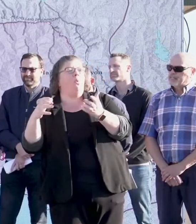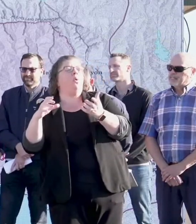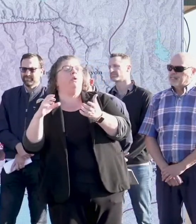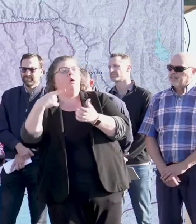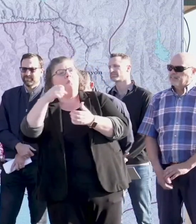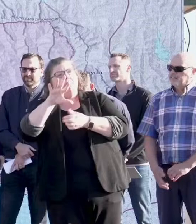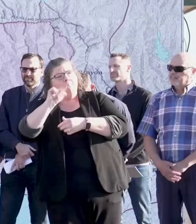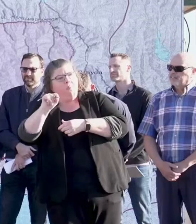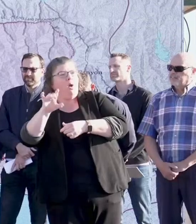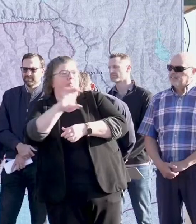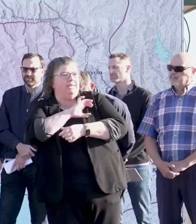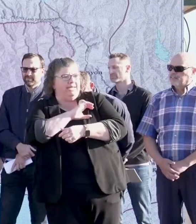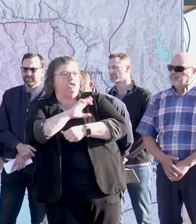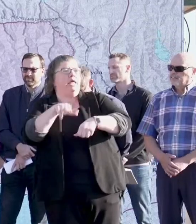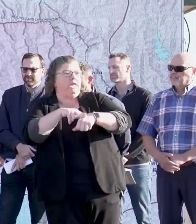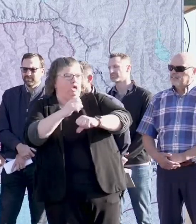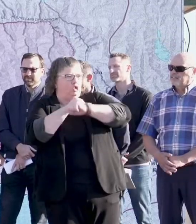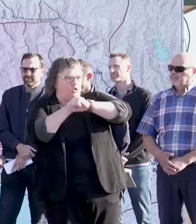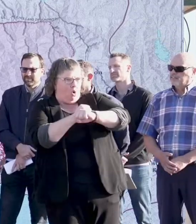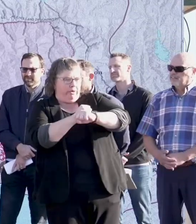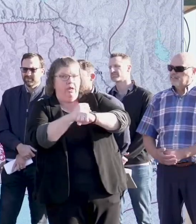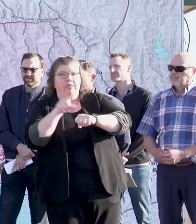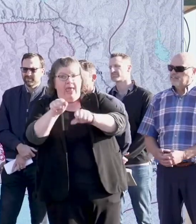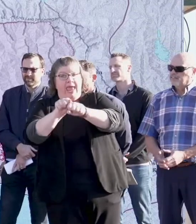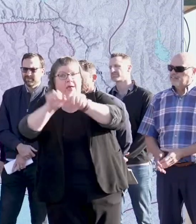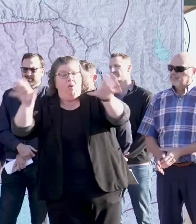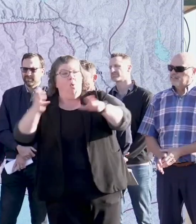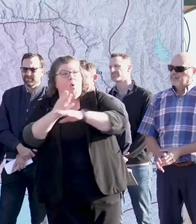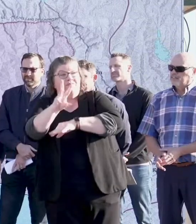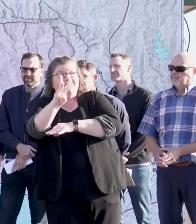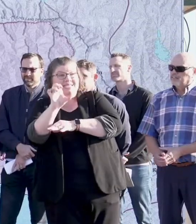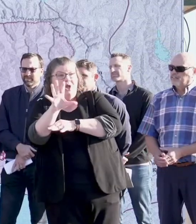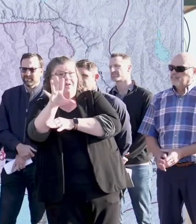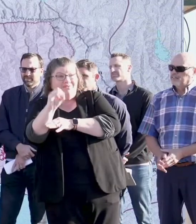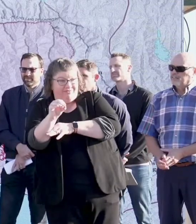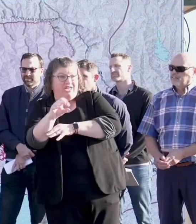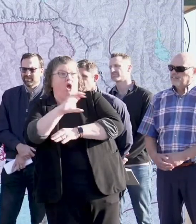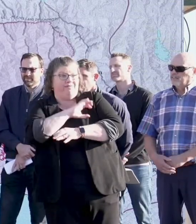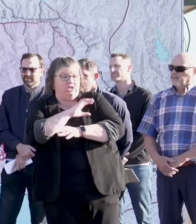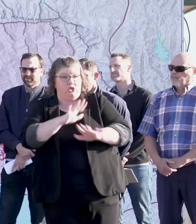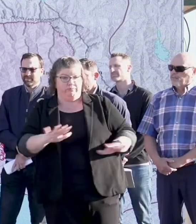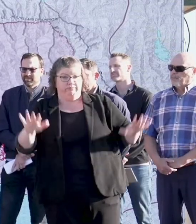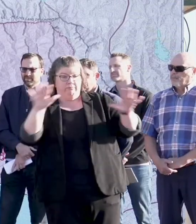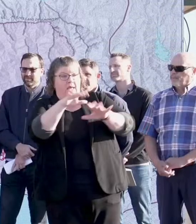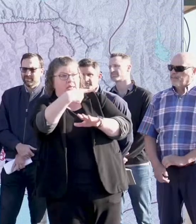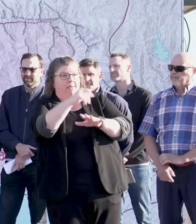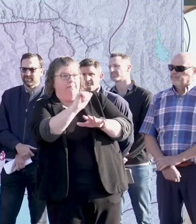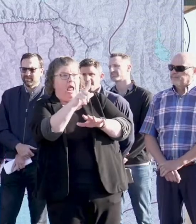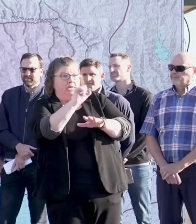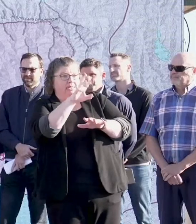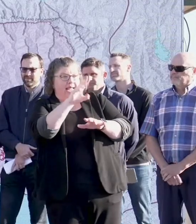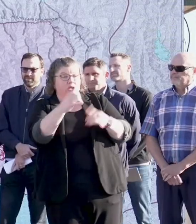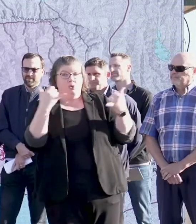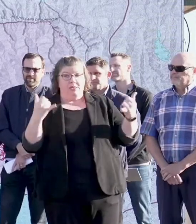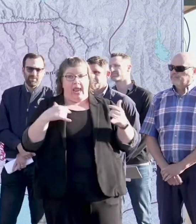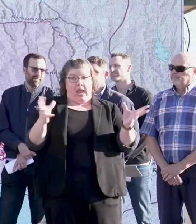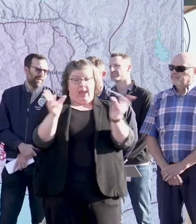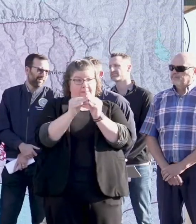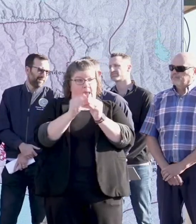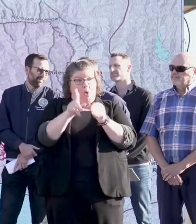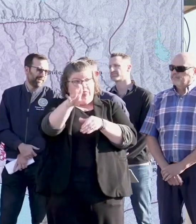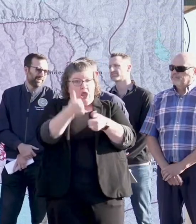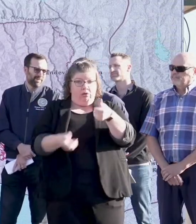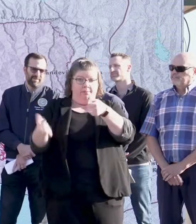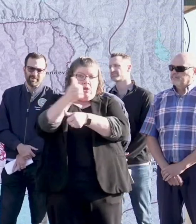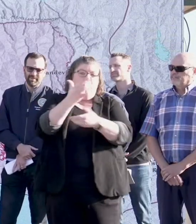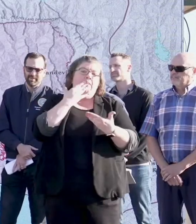and National Guard, who have deployed over 650 officers in the Palisades area. This afternoon, I met with their brigade commander, Colonel Smith, and